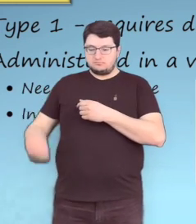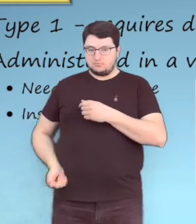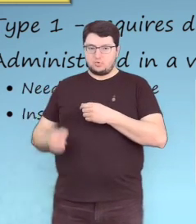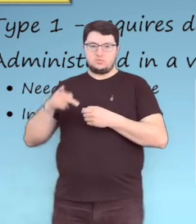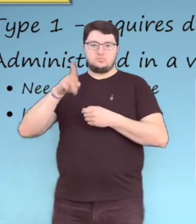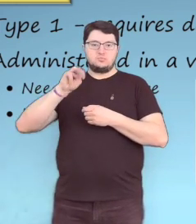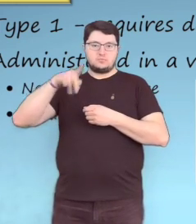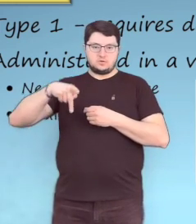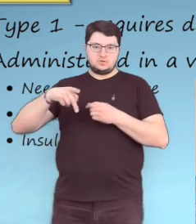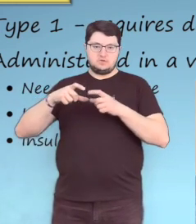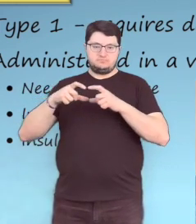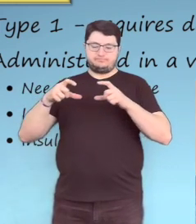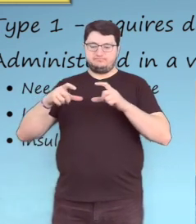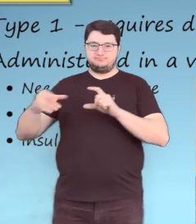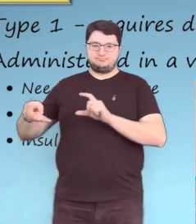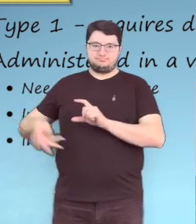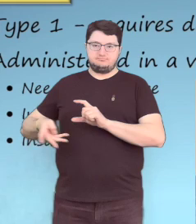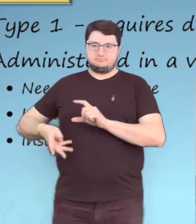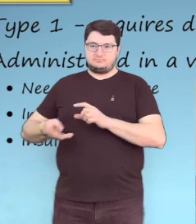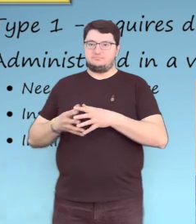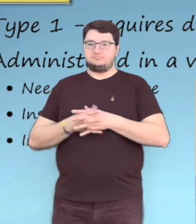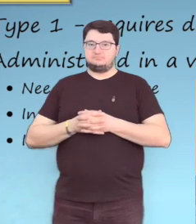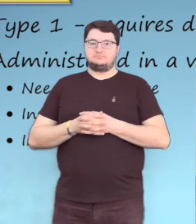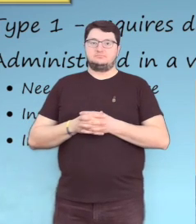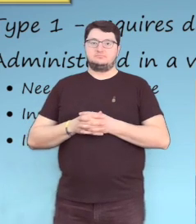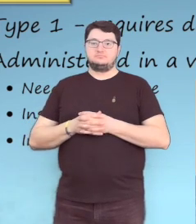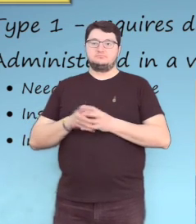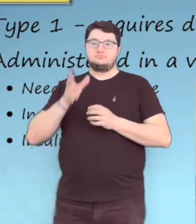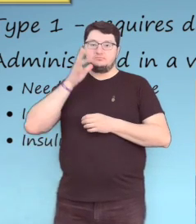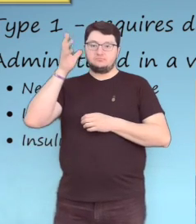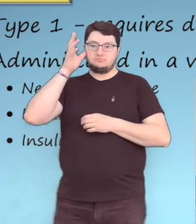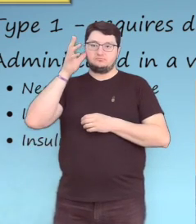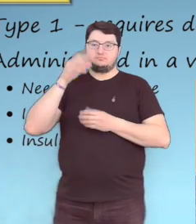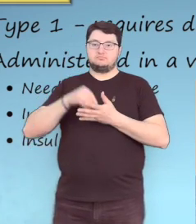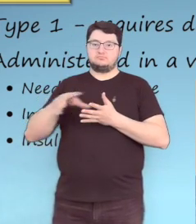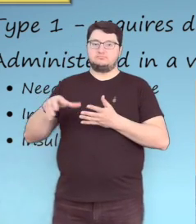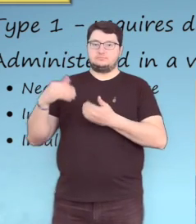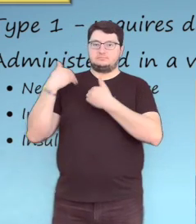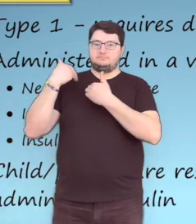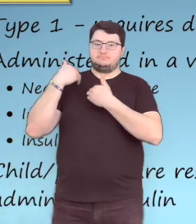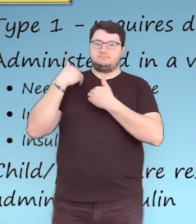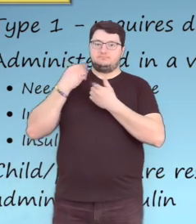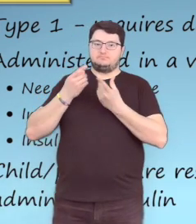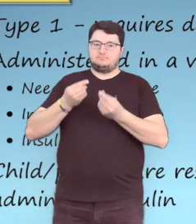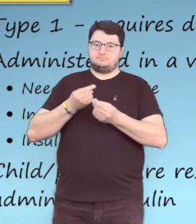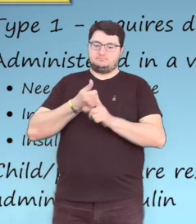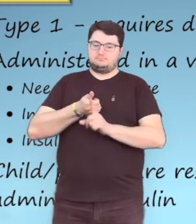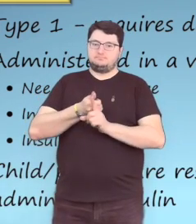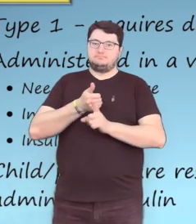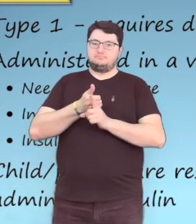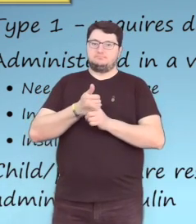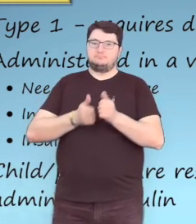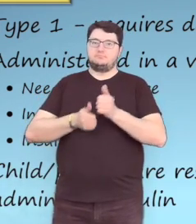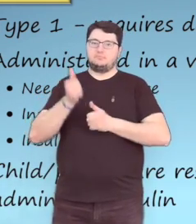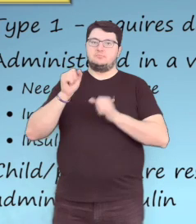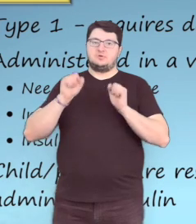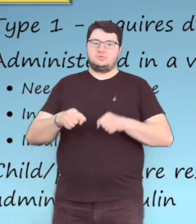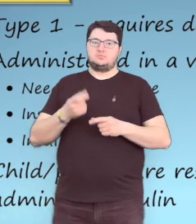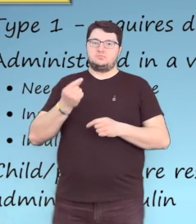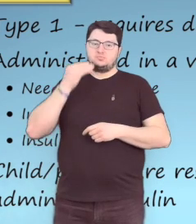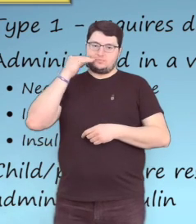pen, and insulin pump. It is the responsibility of the child or parent to administer insulin,